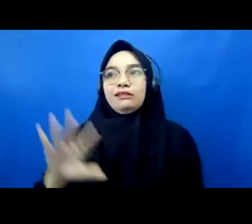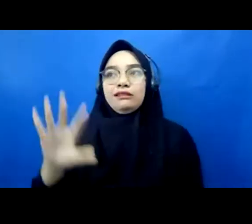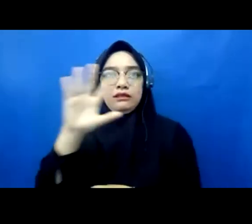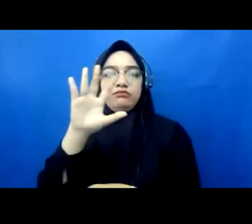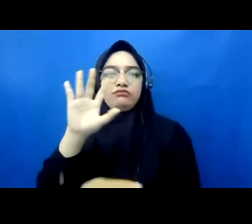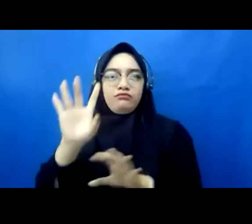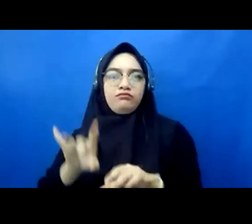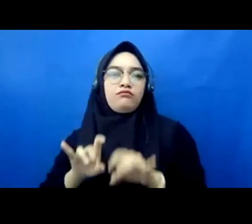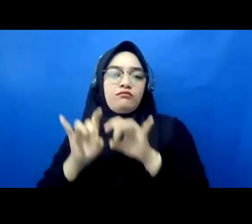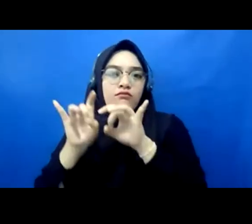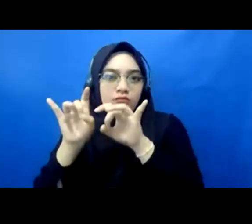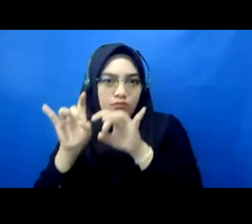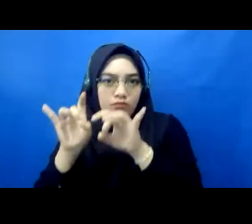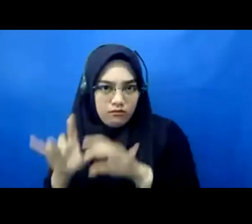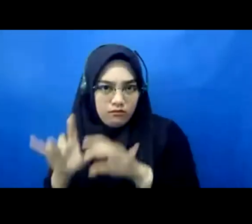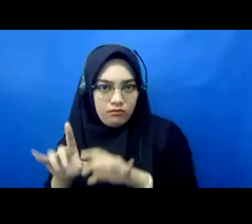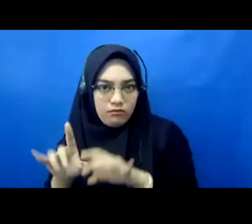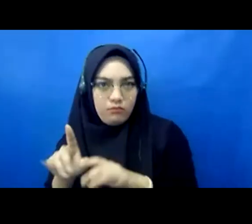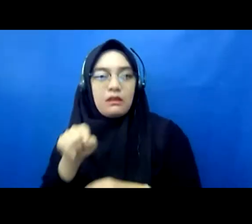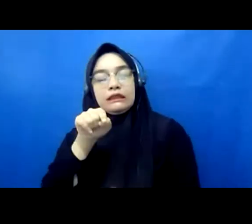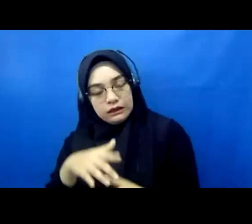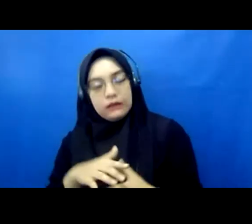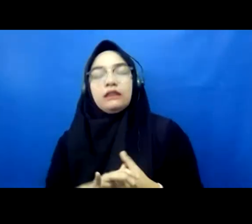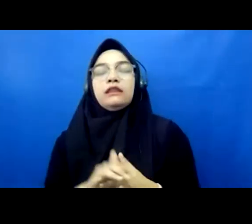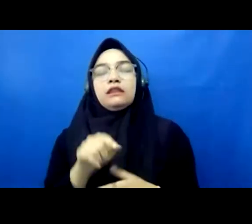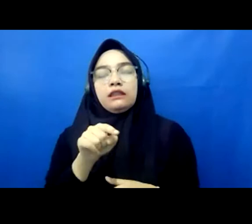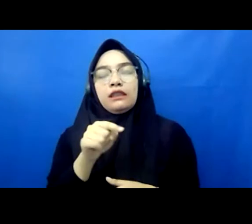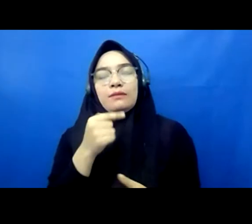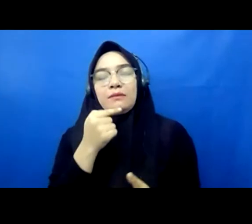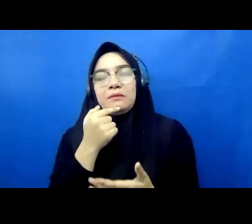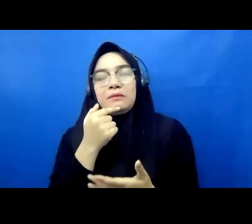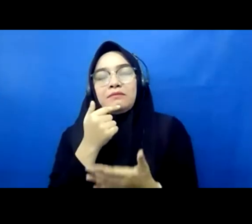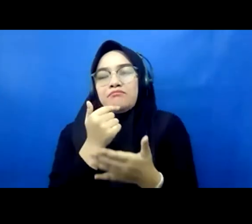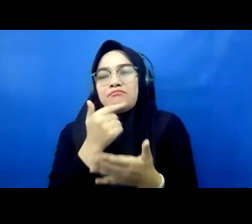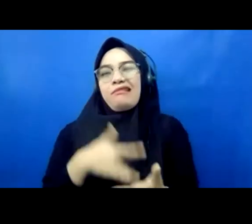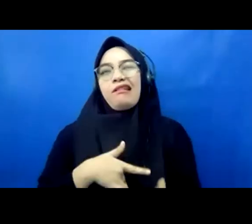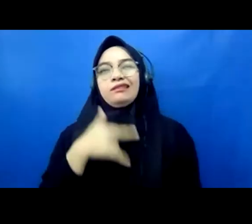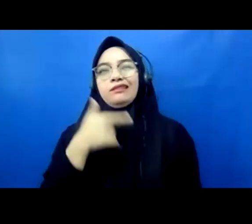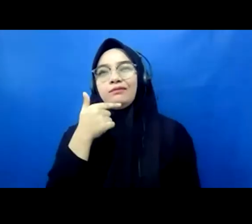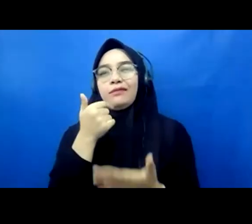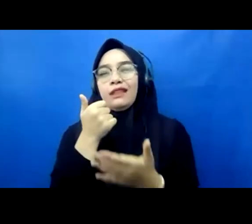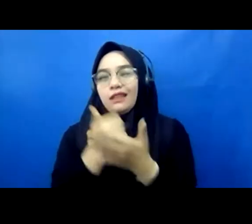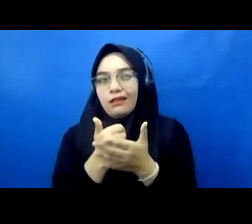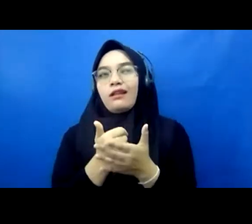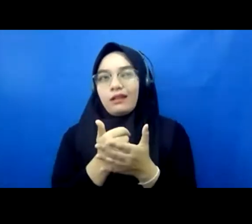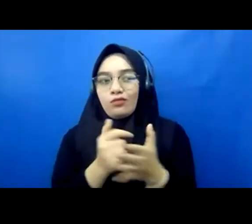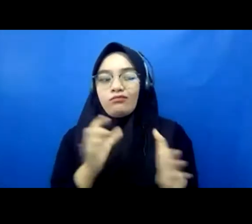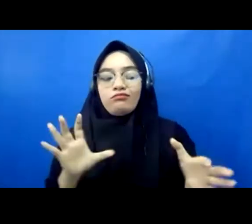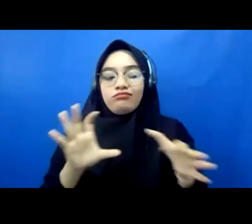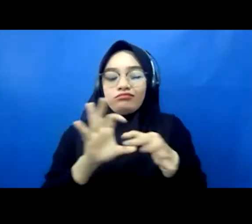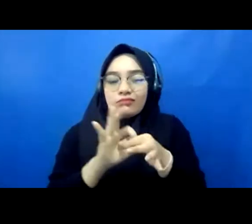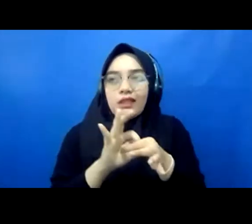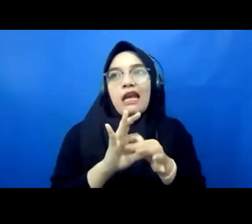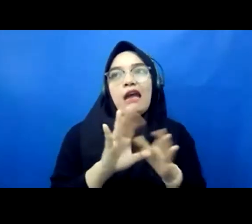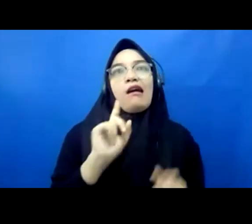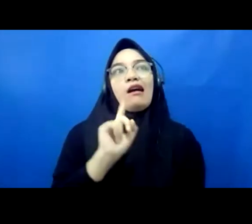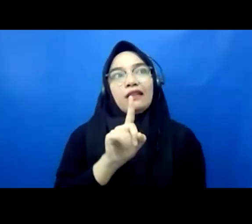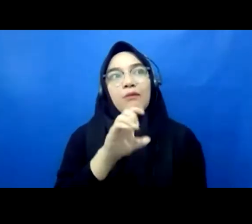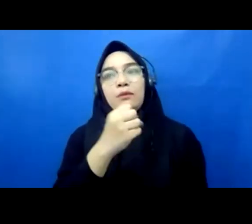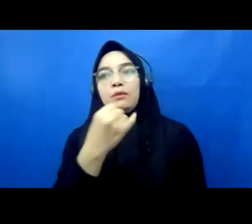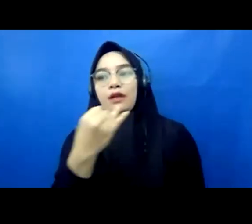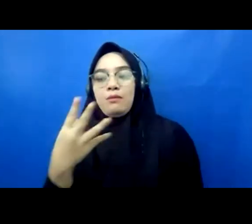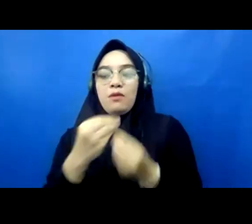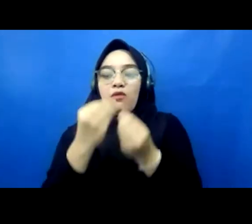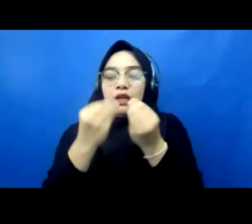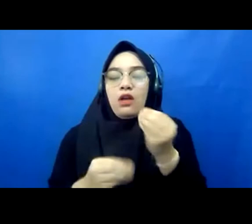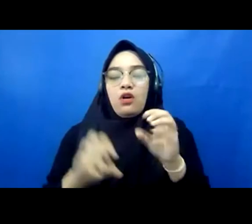committed to advancing this important agenda through strong partnerships with ASEAN networks and organisations representing persons with disabilities and through